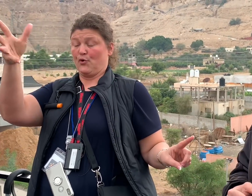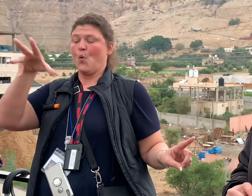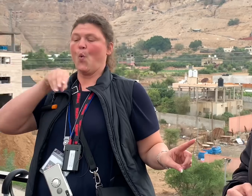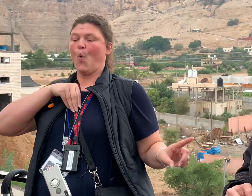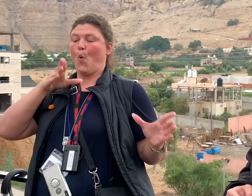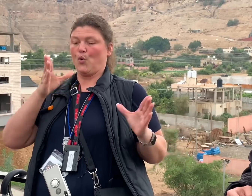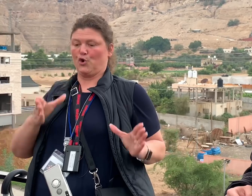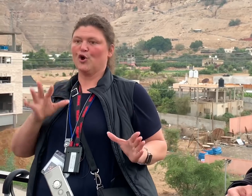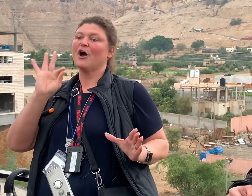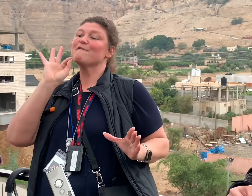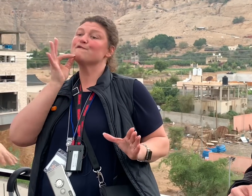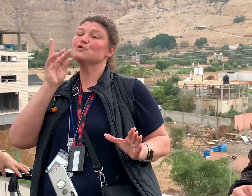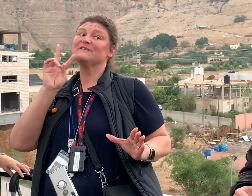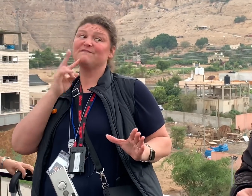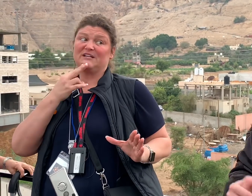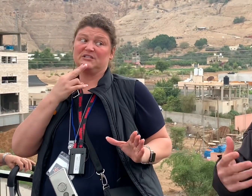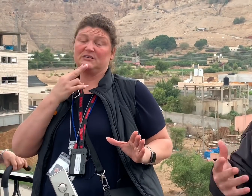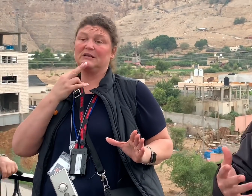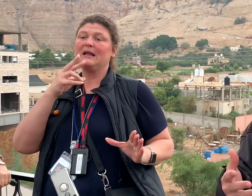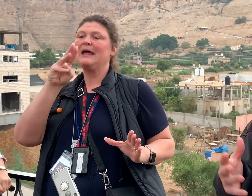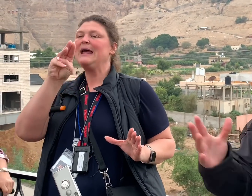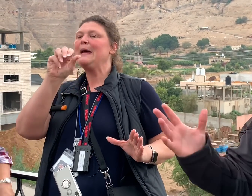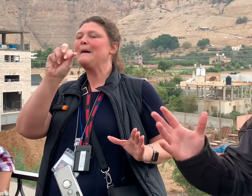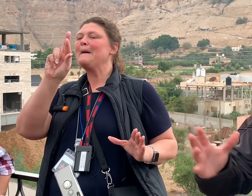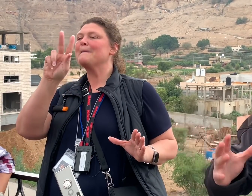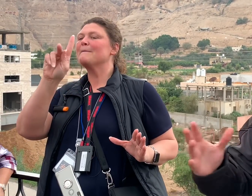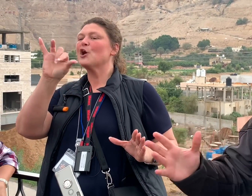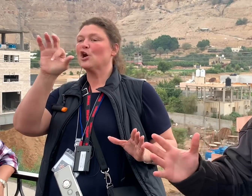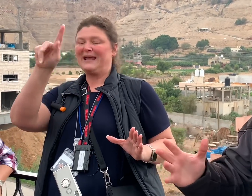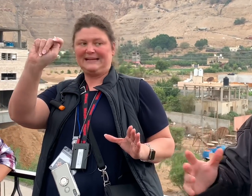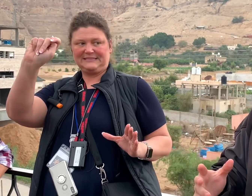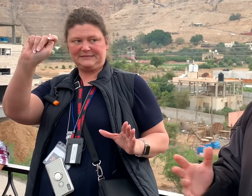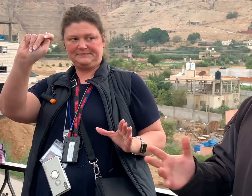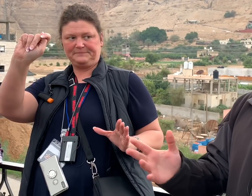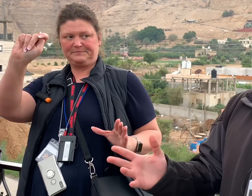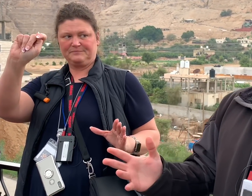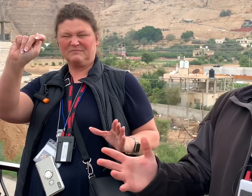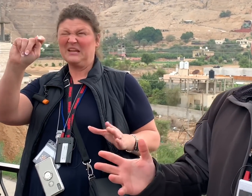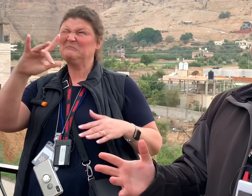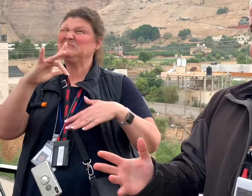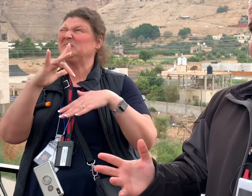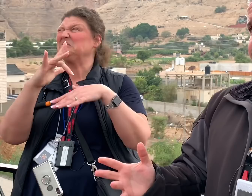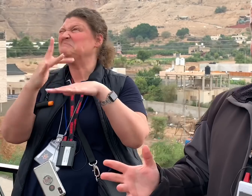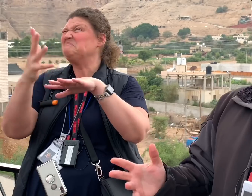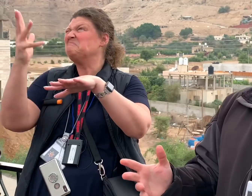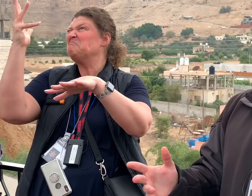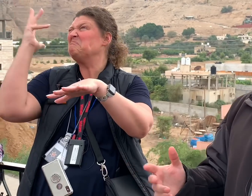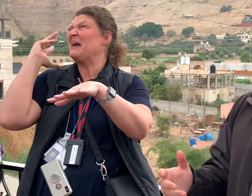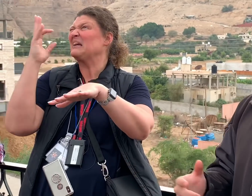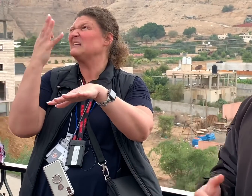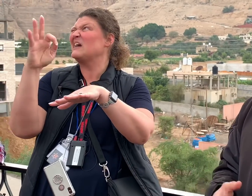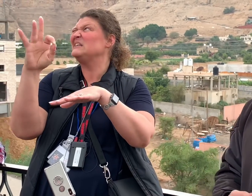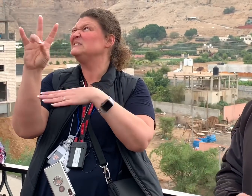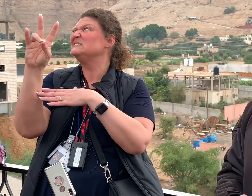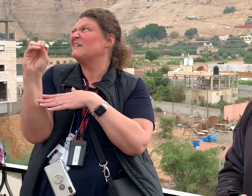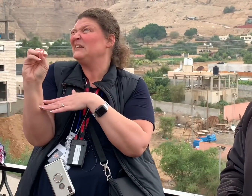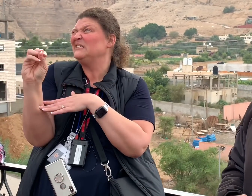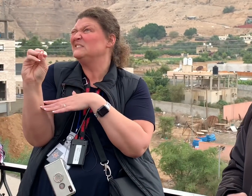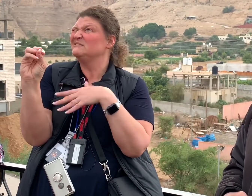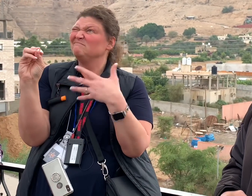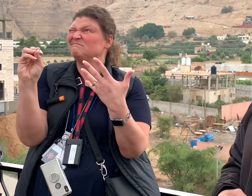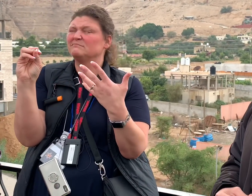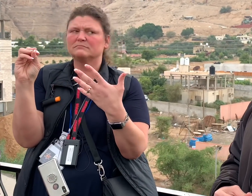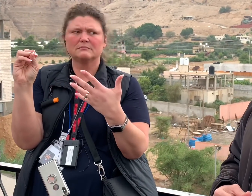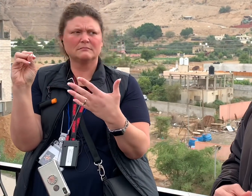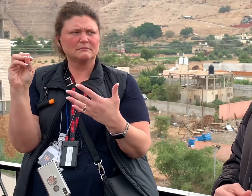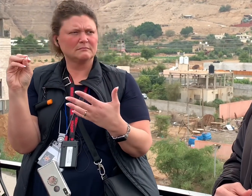owner of the fruits and vegetables market in Haifa in the early 70s, okay, like almost 50 years